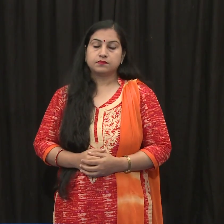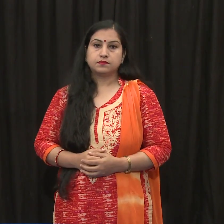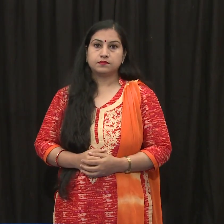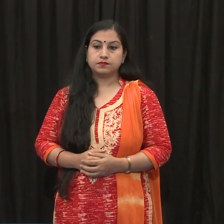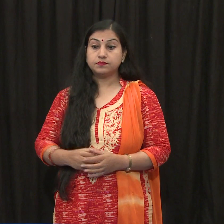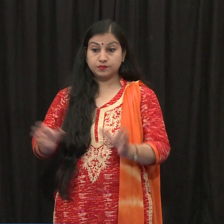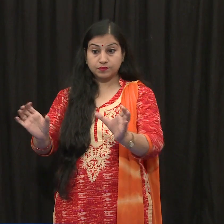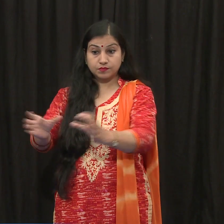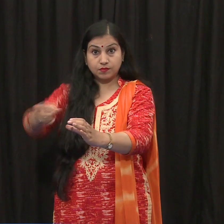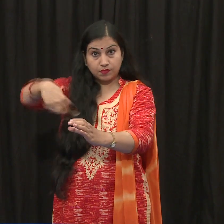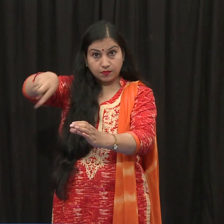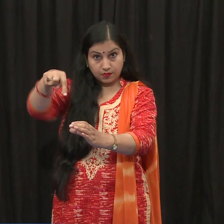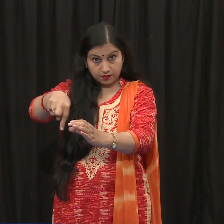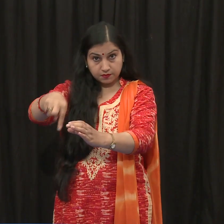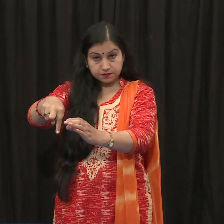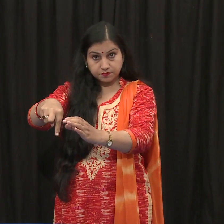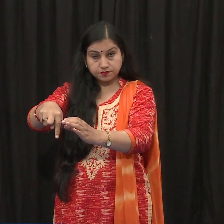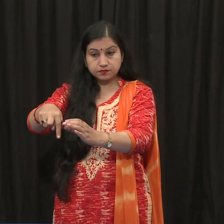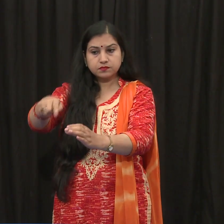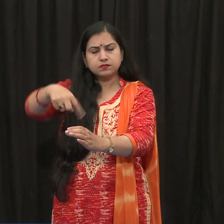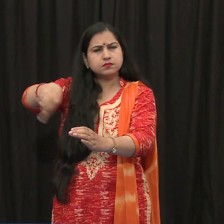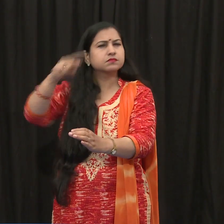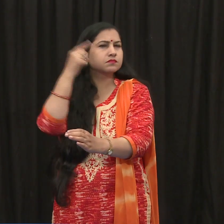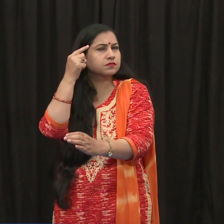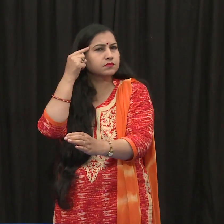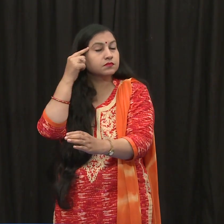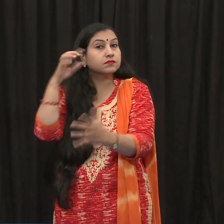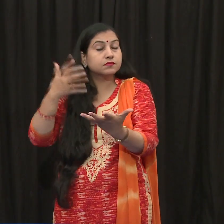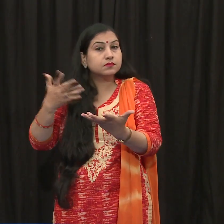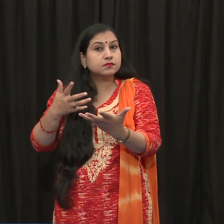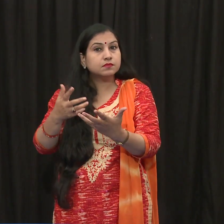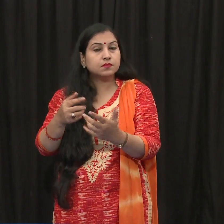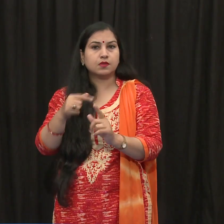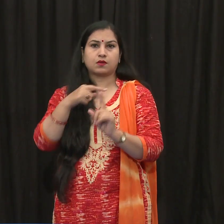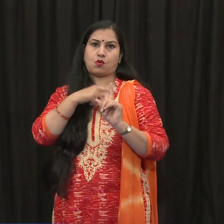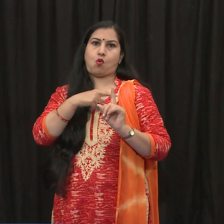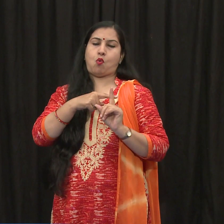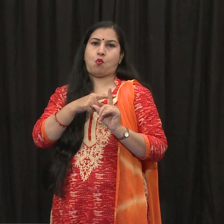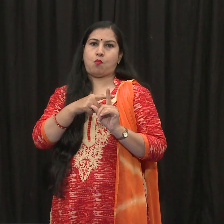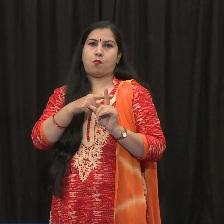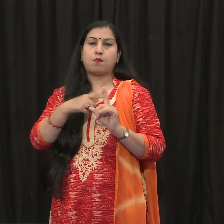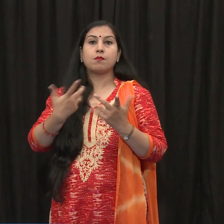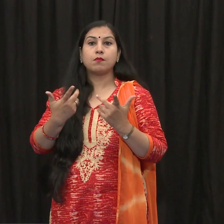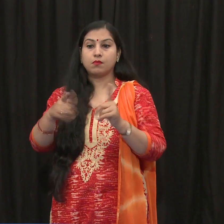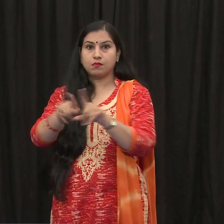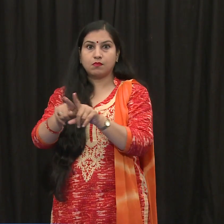Constituent Assembly considered the good aspect of the constituent of